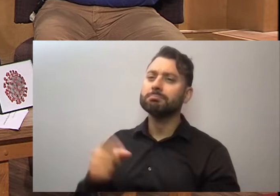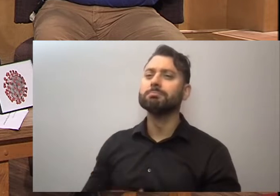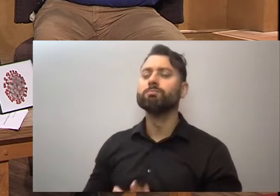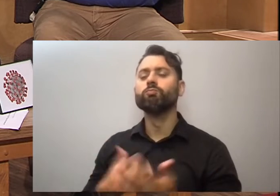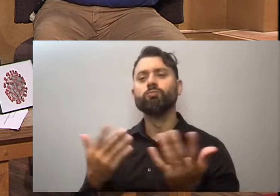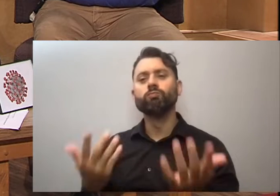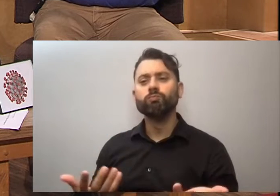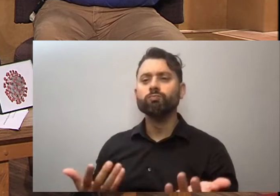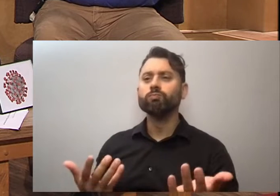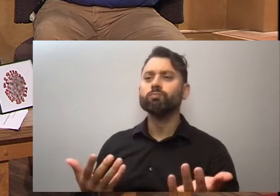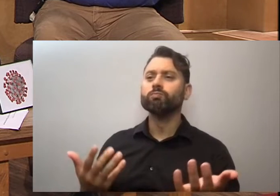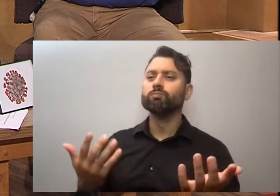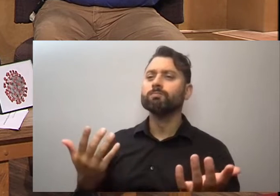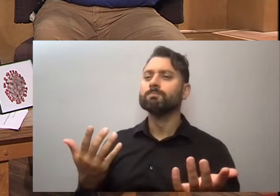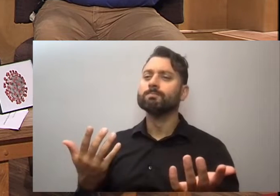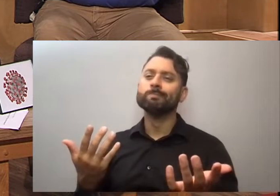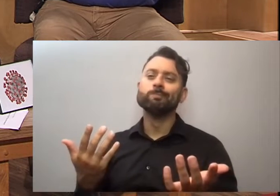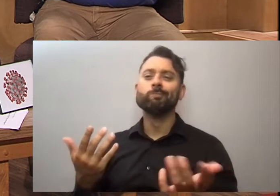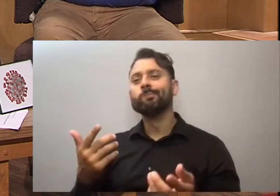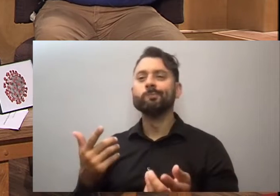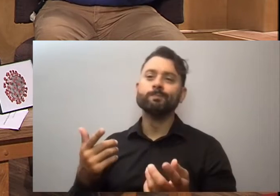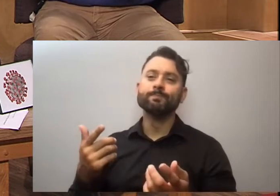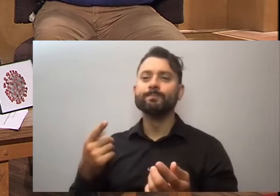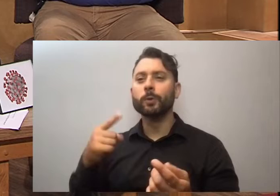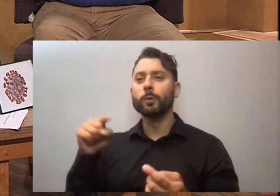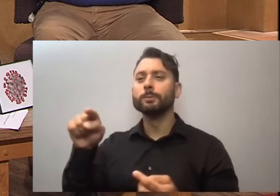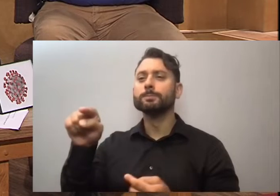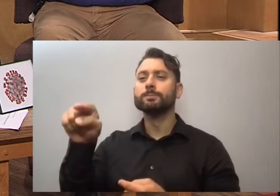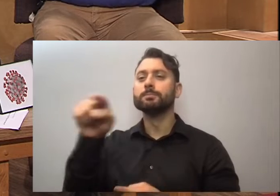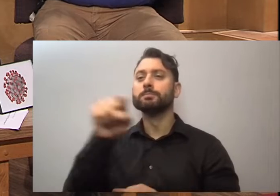So I'm just curious,